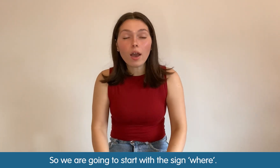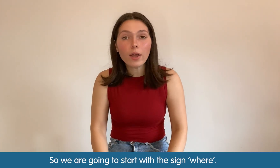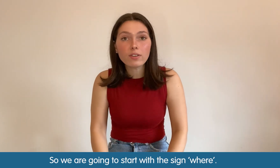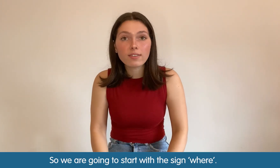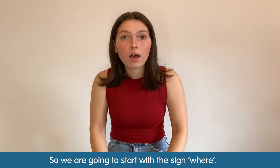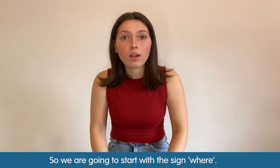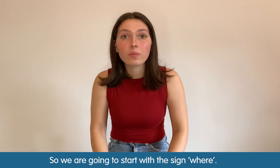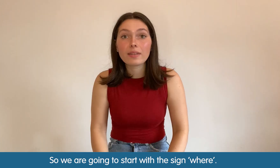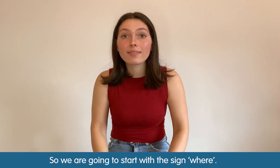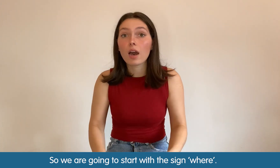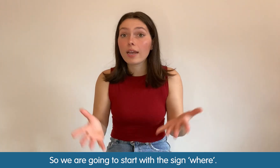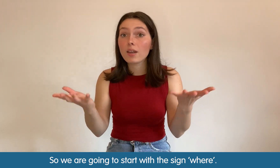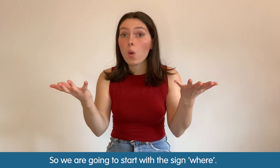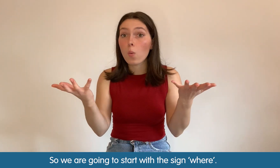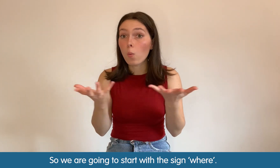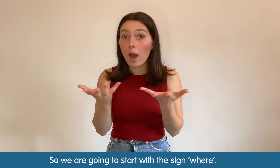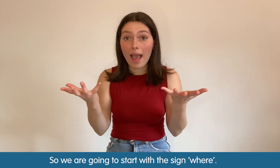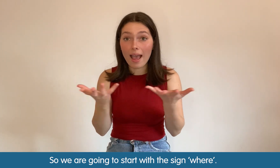going to start with the sign where,